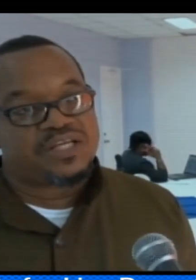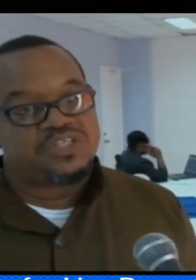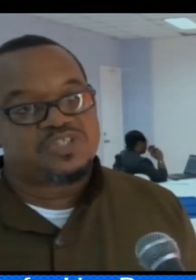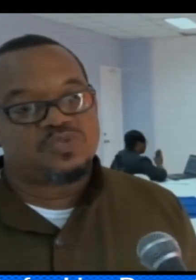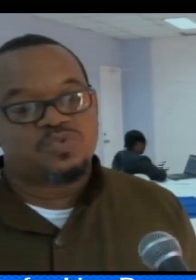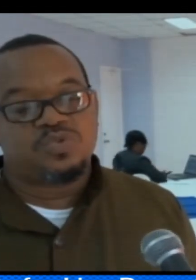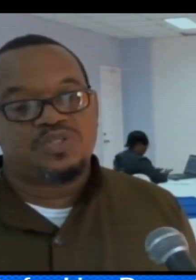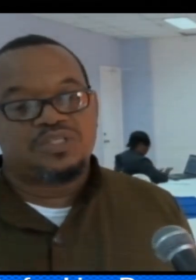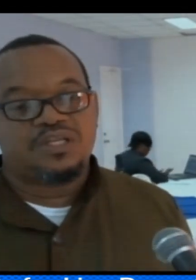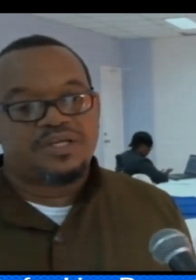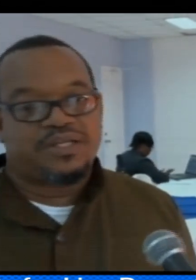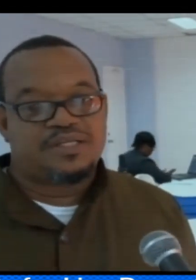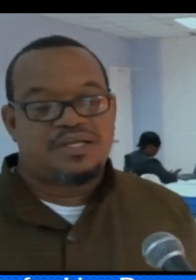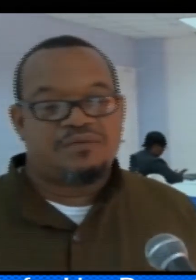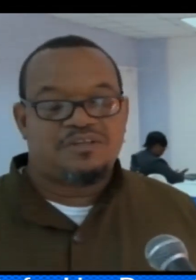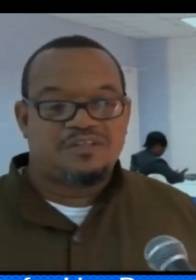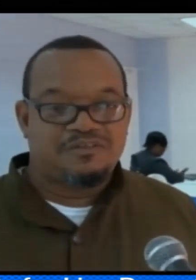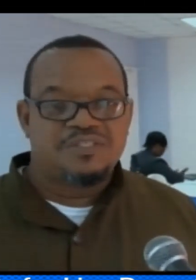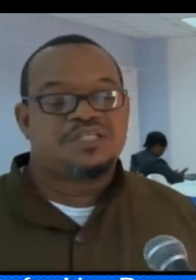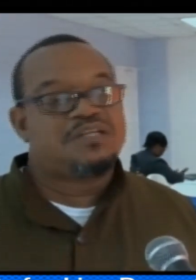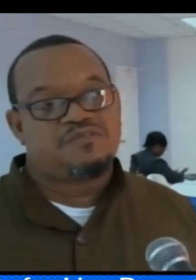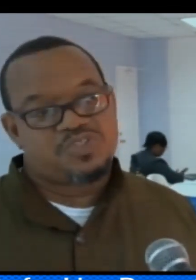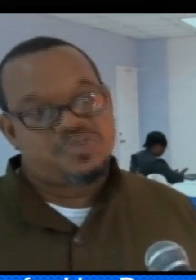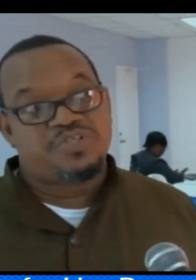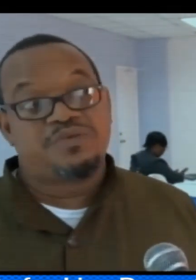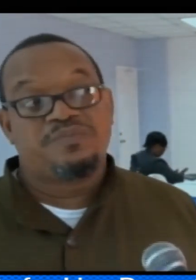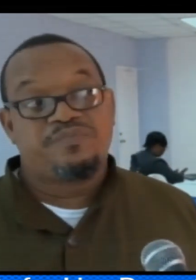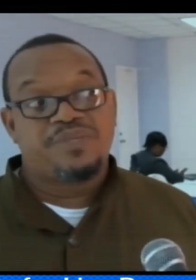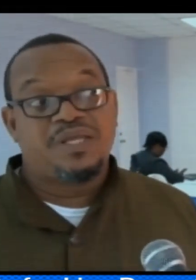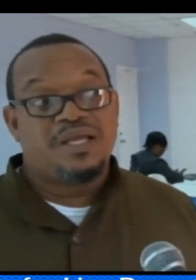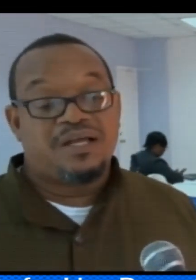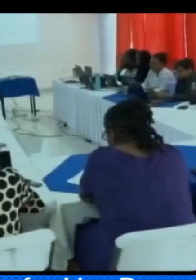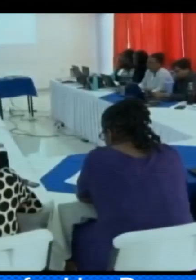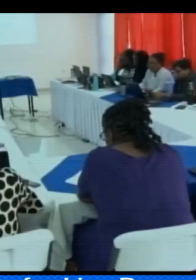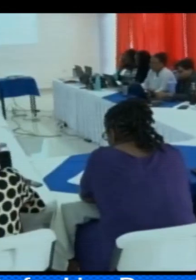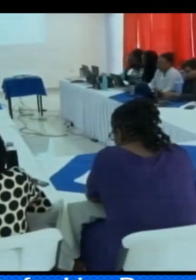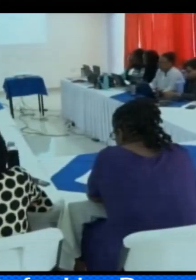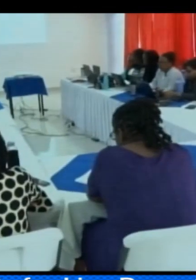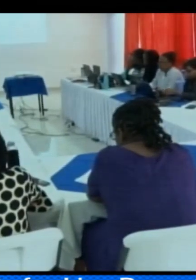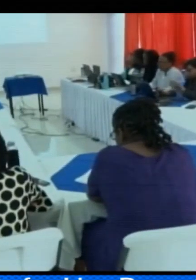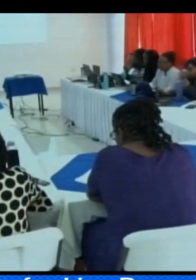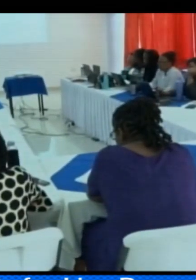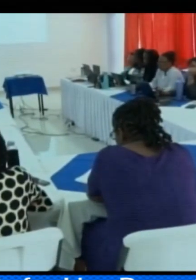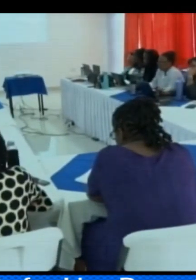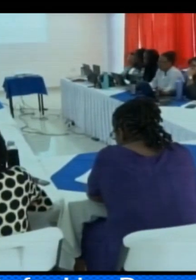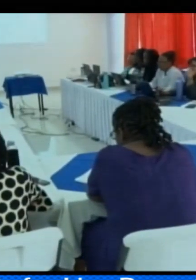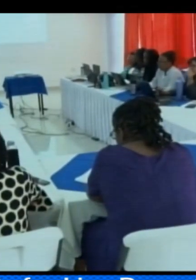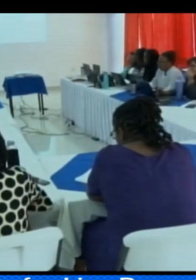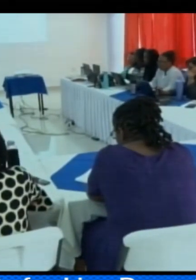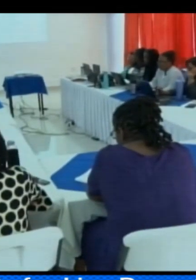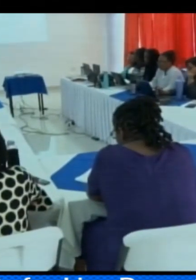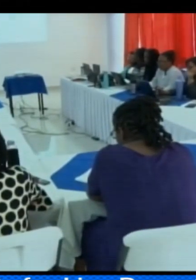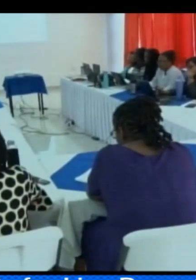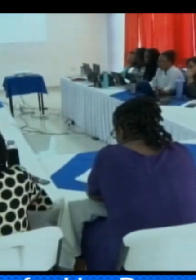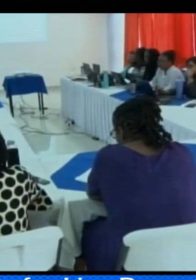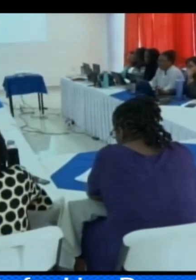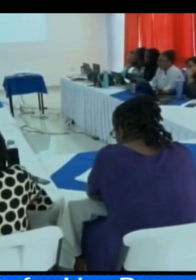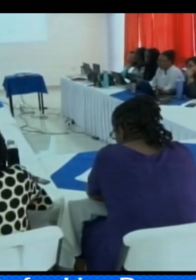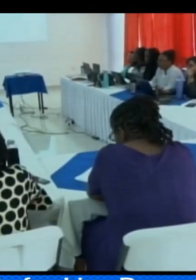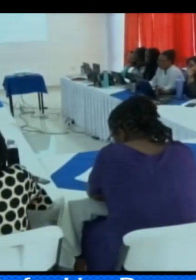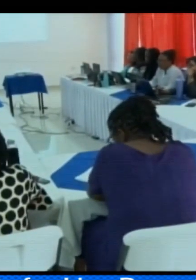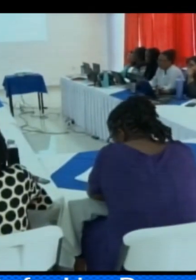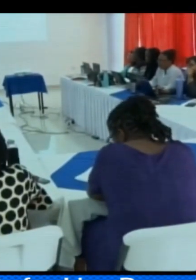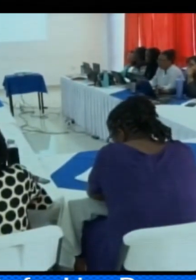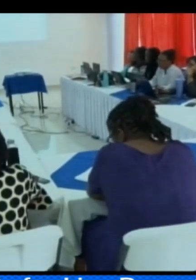be a challenge. So we're looking at the physical infrastructure. That is an issue. Ramps and so on,